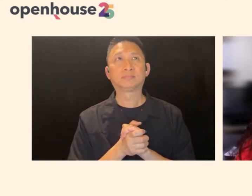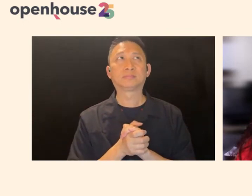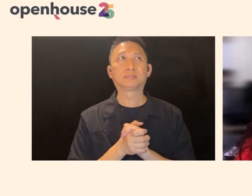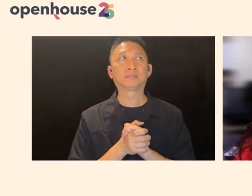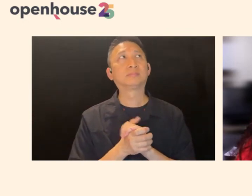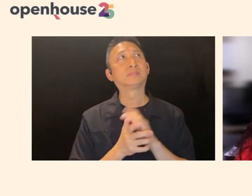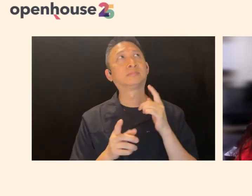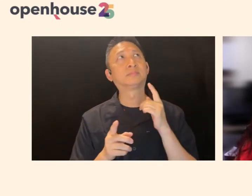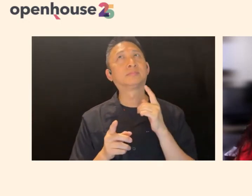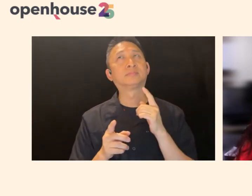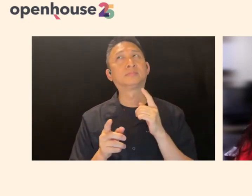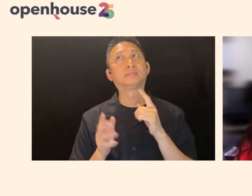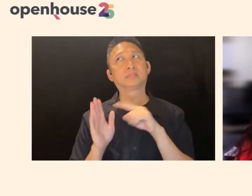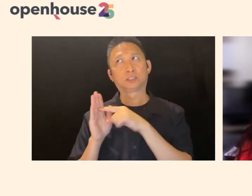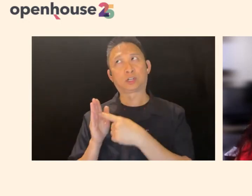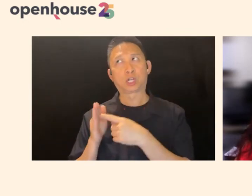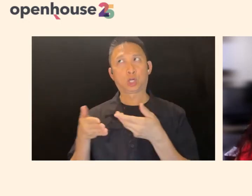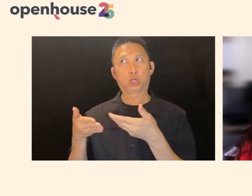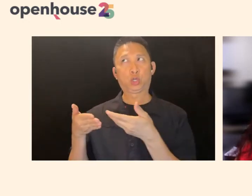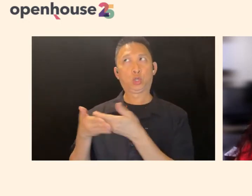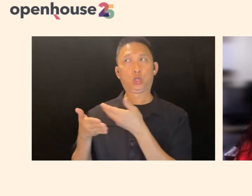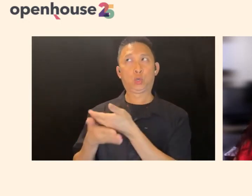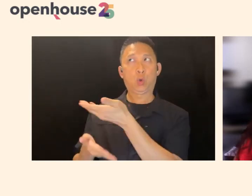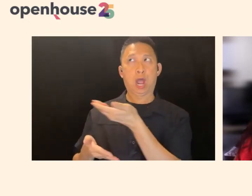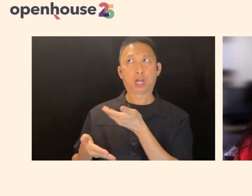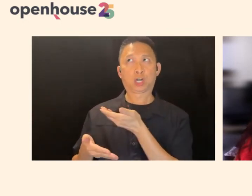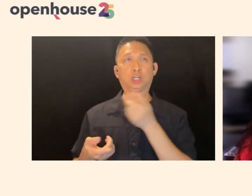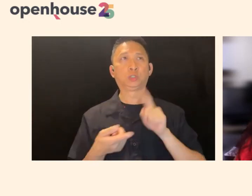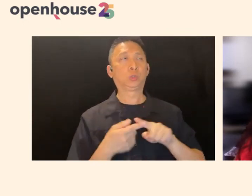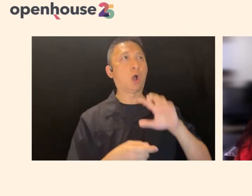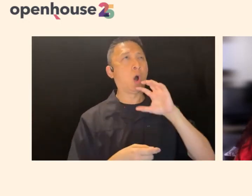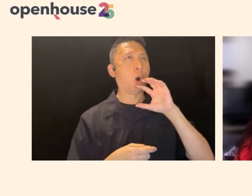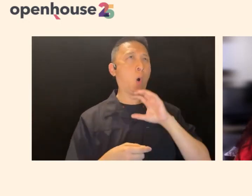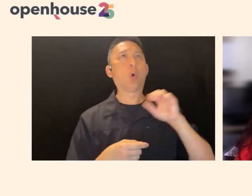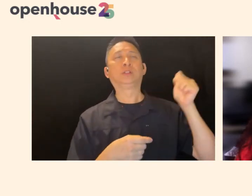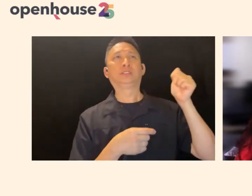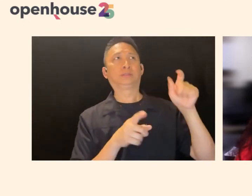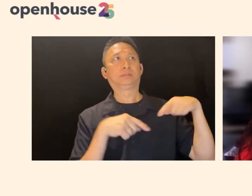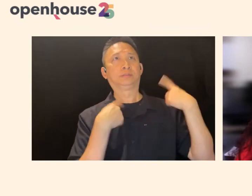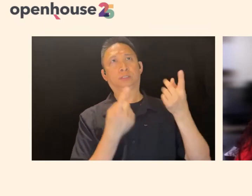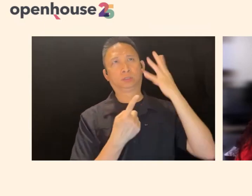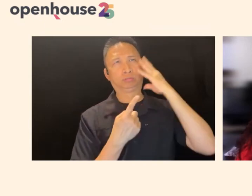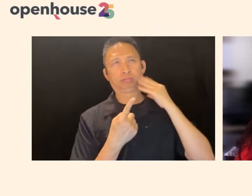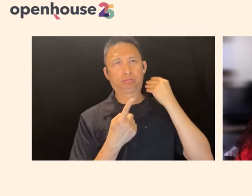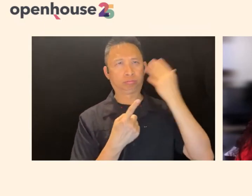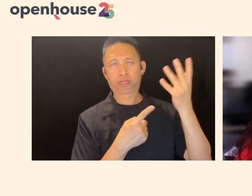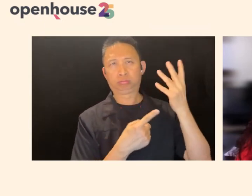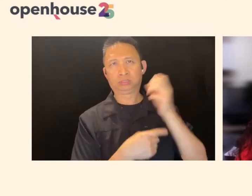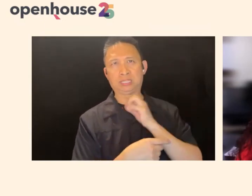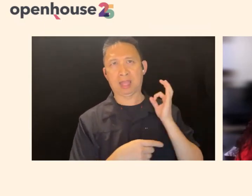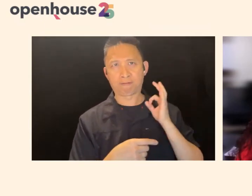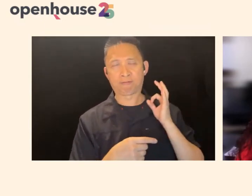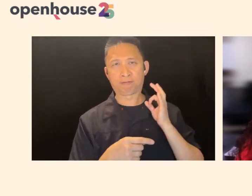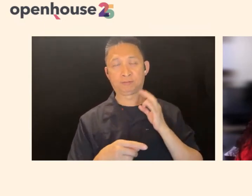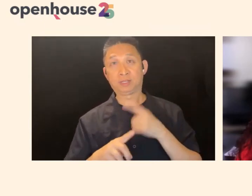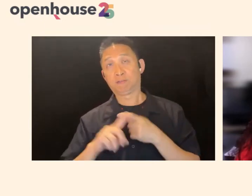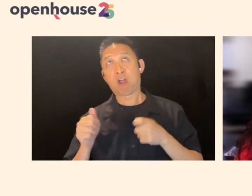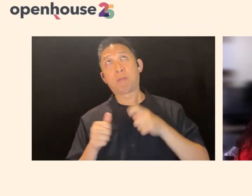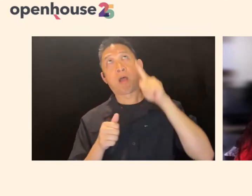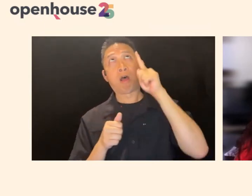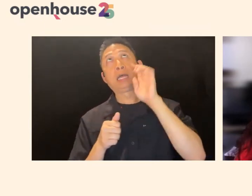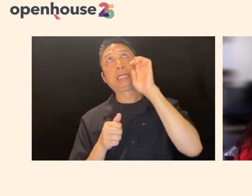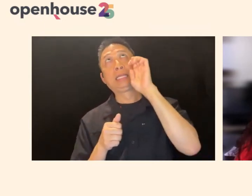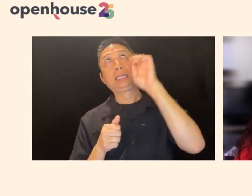the newest to oldest staff, from the executive director down to the